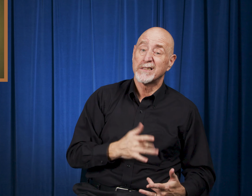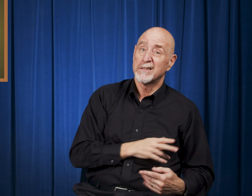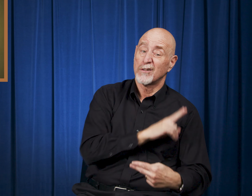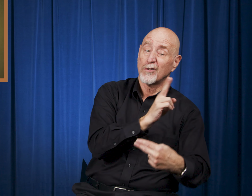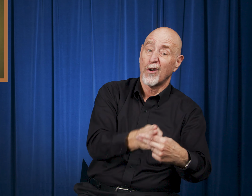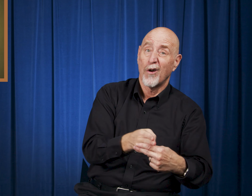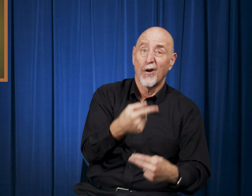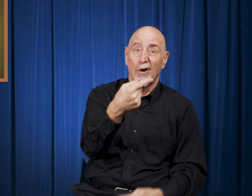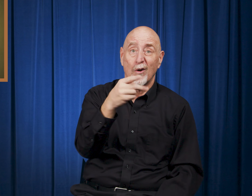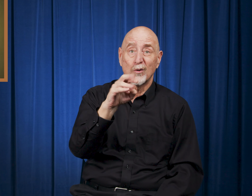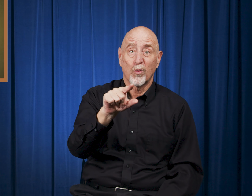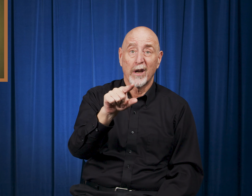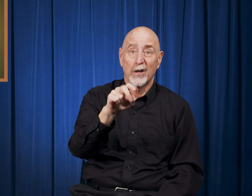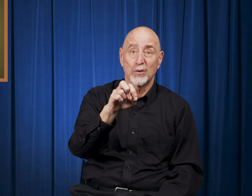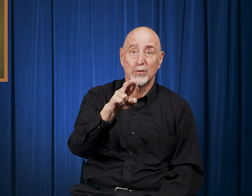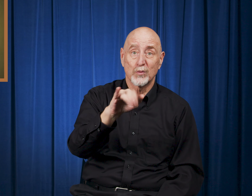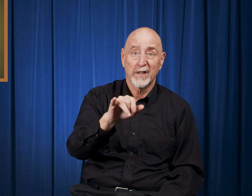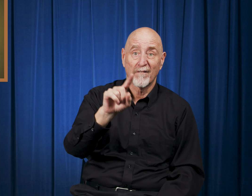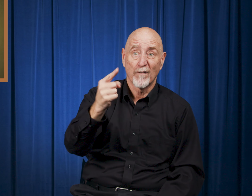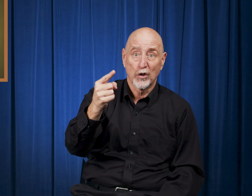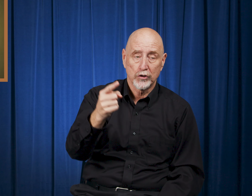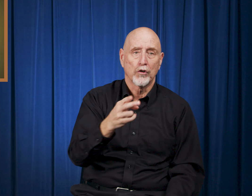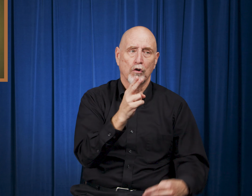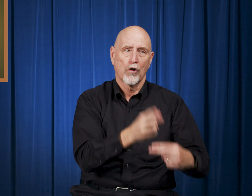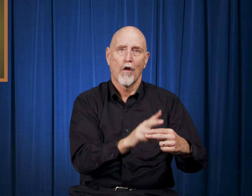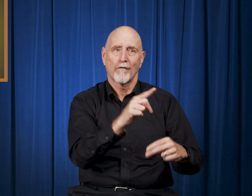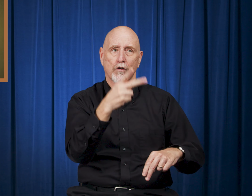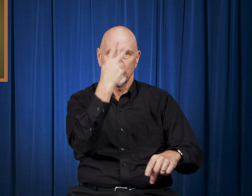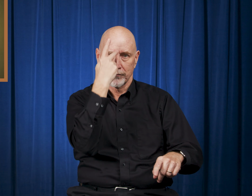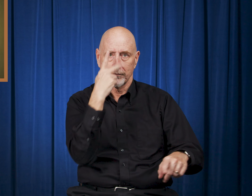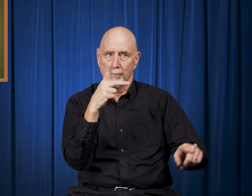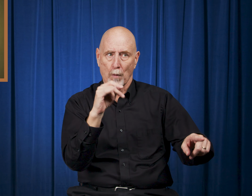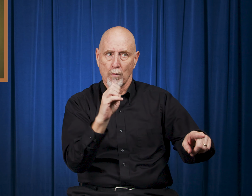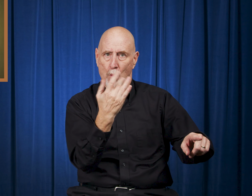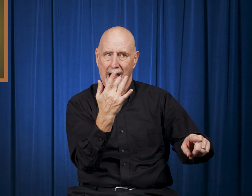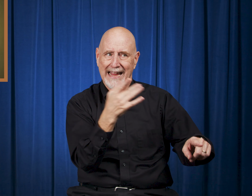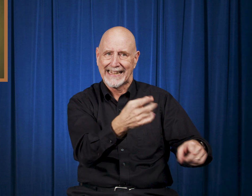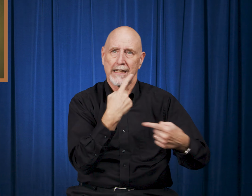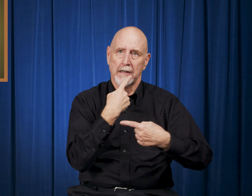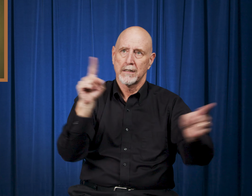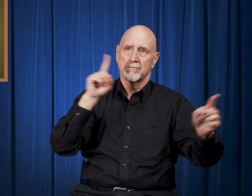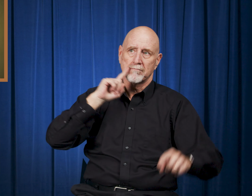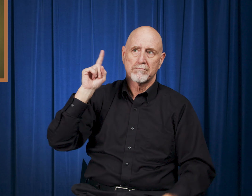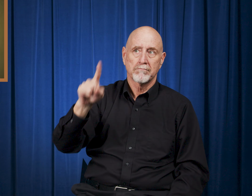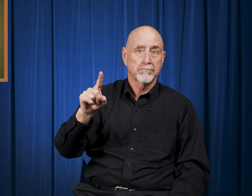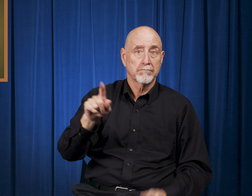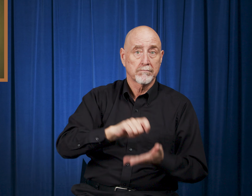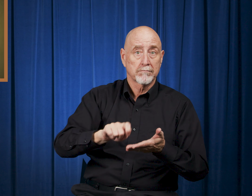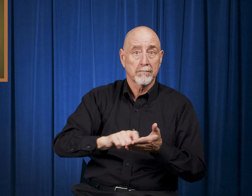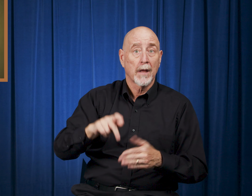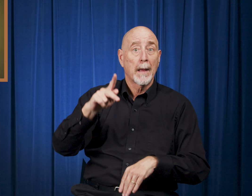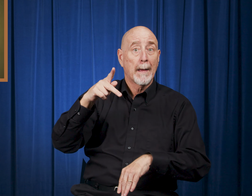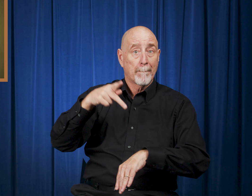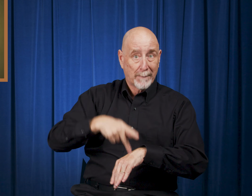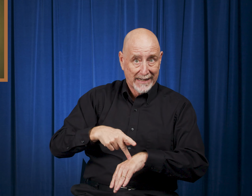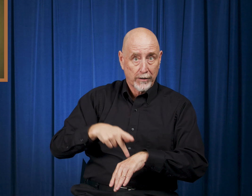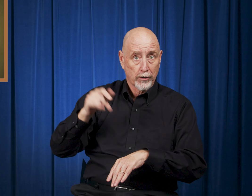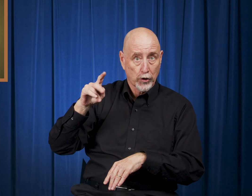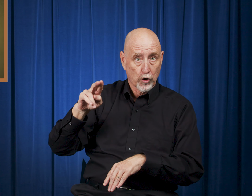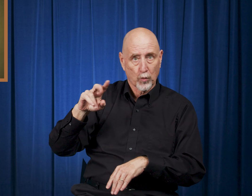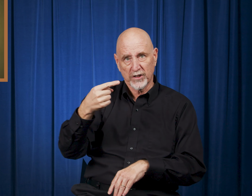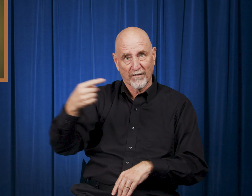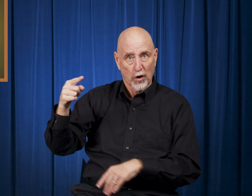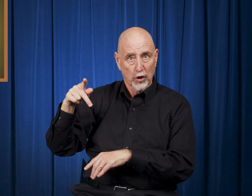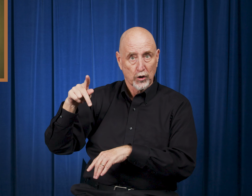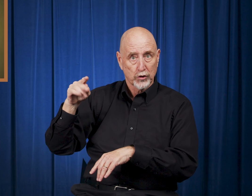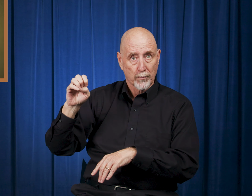consider Gregory I to be the actual first pope because of a decree that he wrote stating that Peter was the first pope